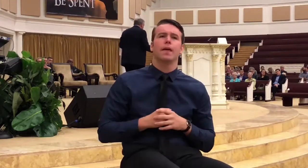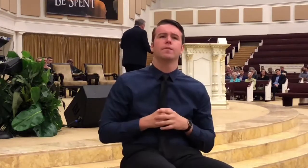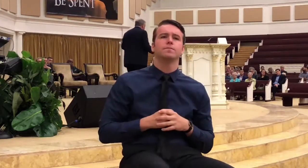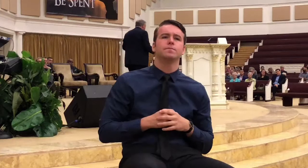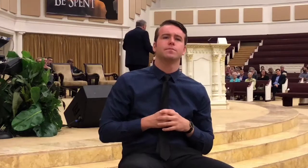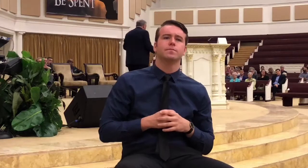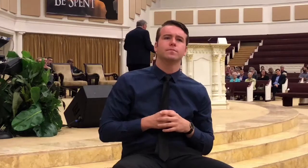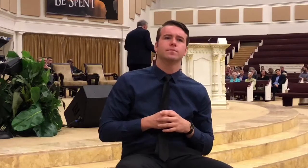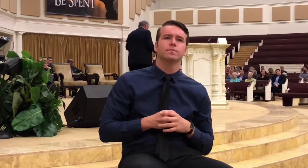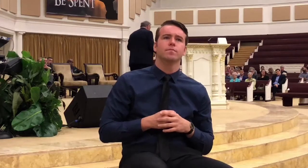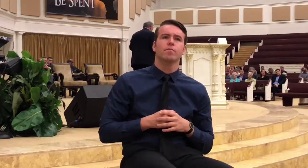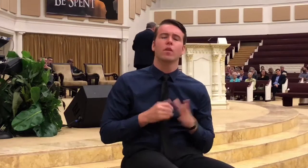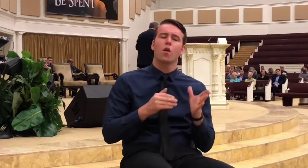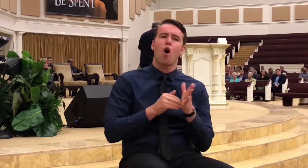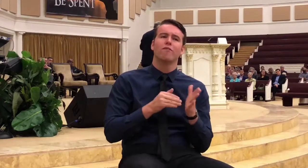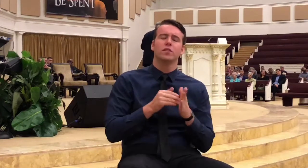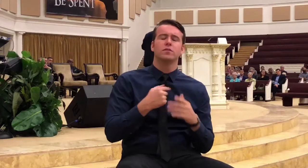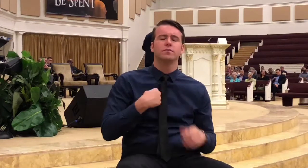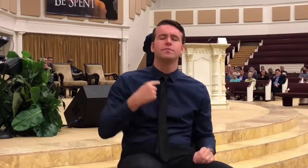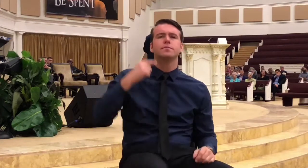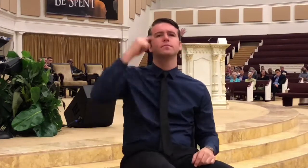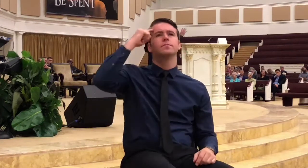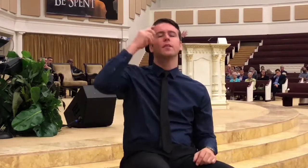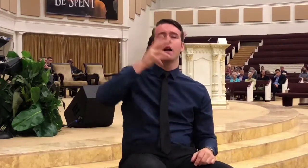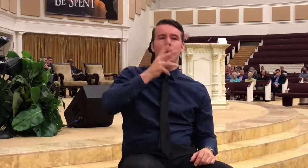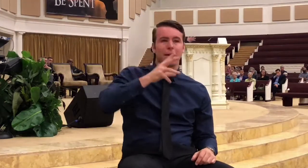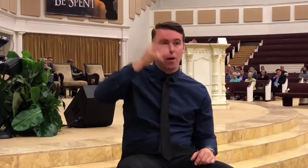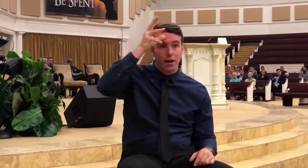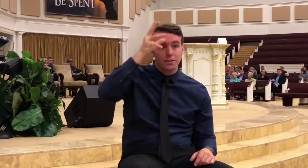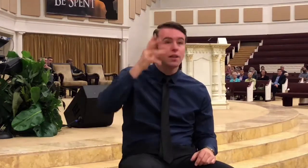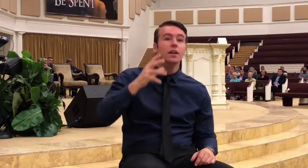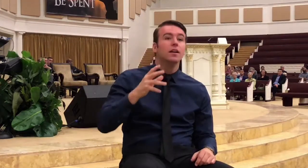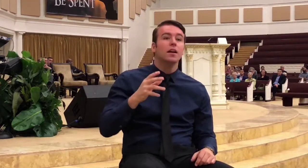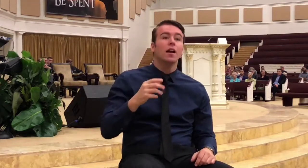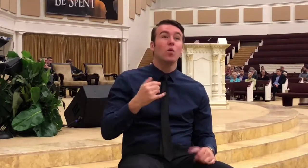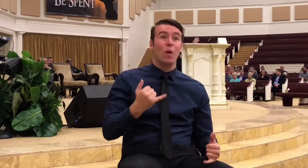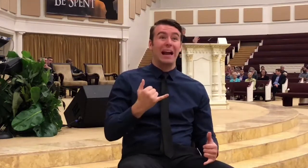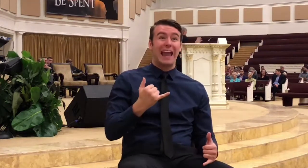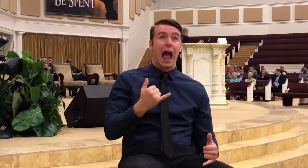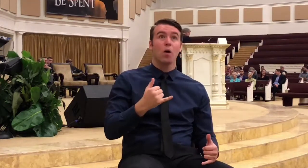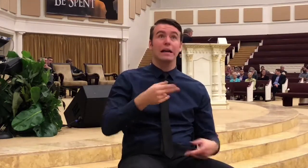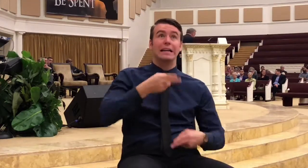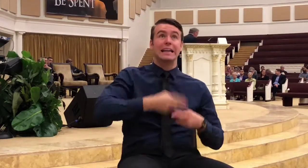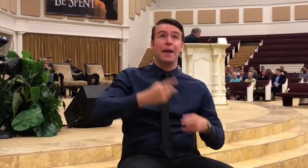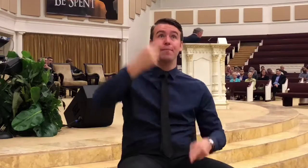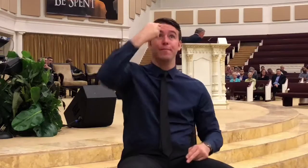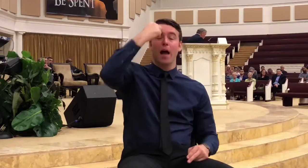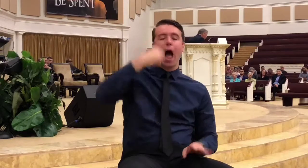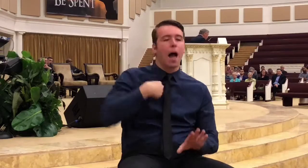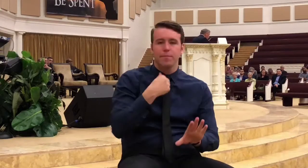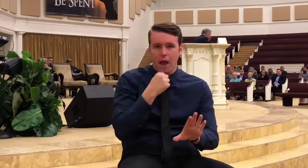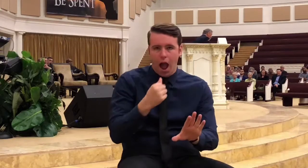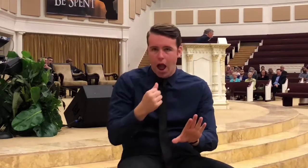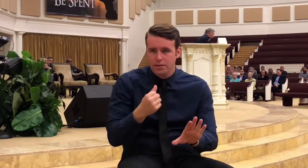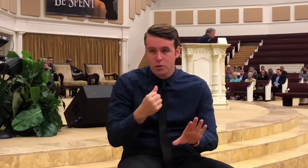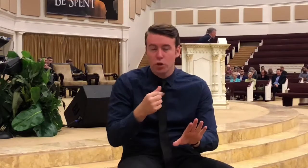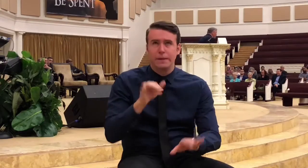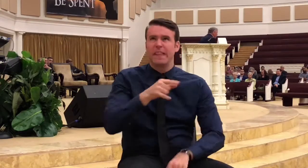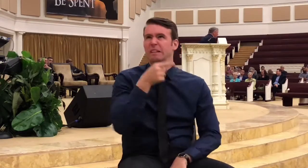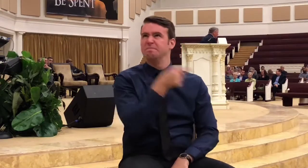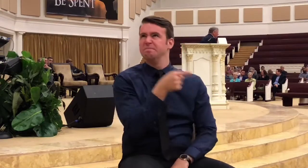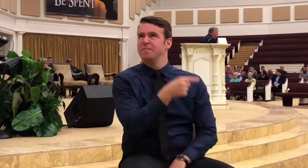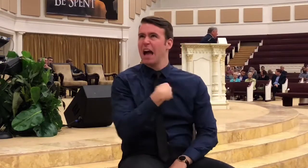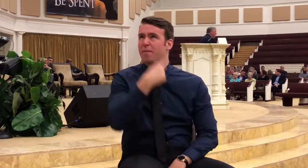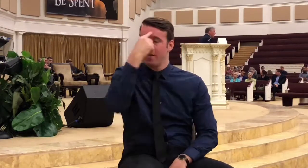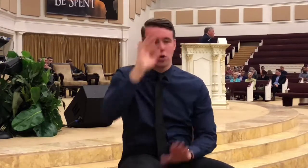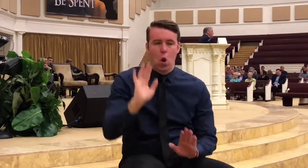oftentimes I've thought of parents. Now, I don't have anybody in mind, so don't think I do. But I've